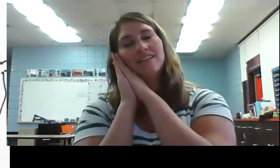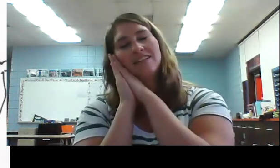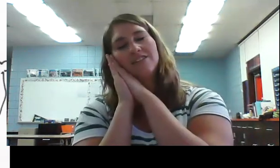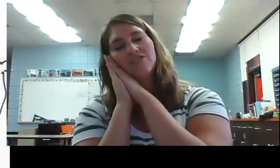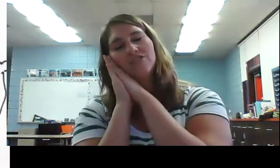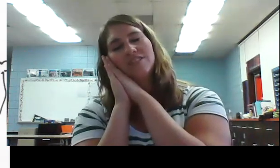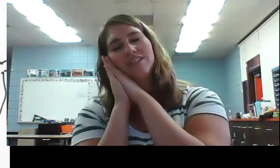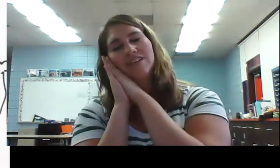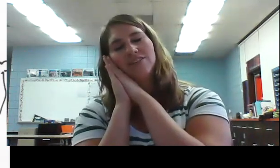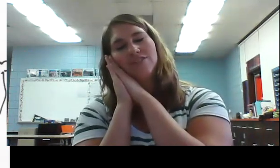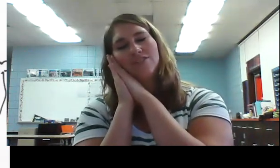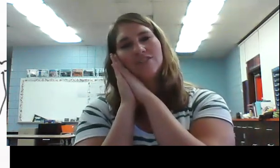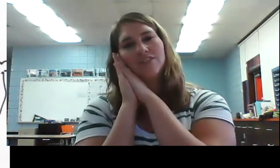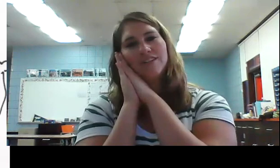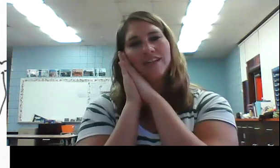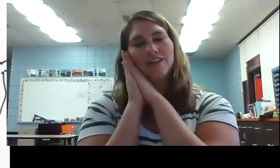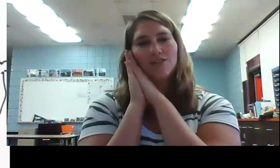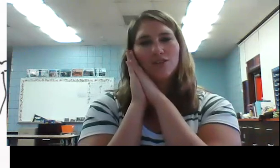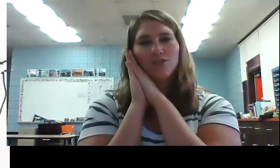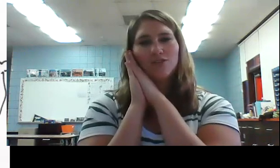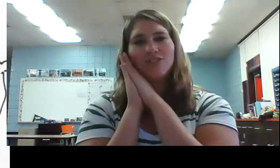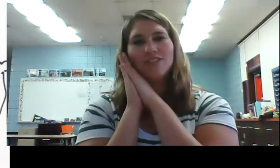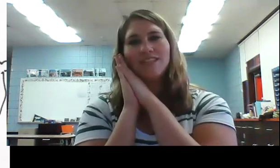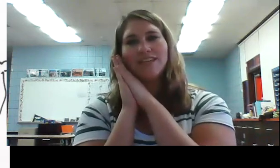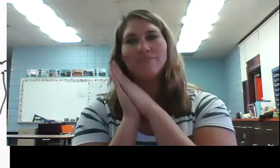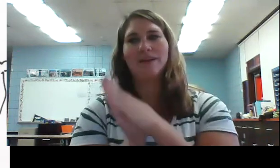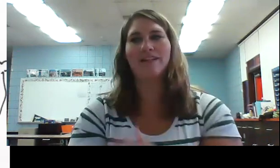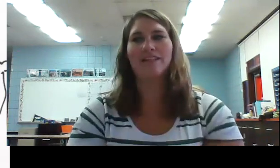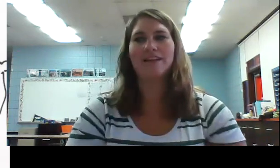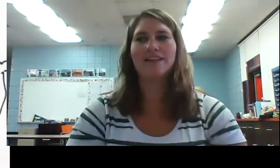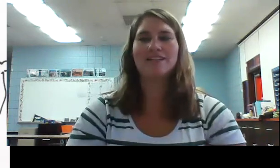Zzz is your sound. Now go to